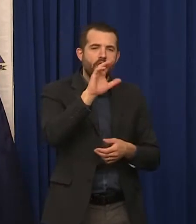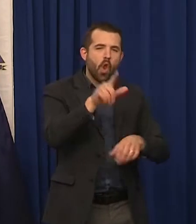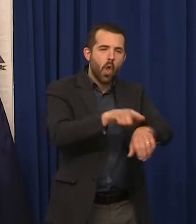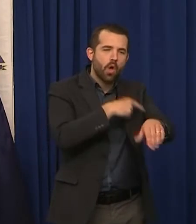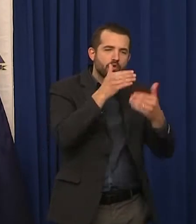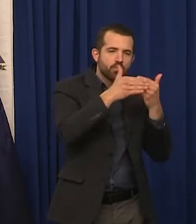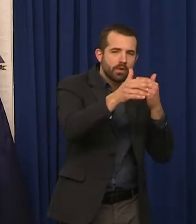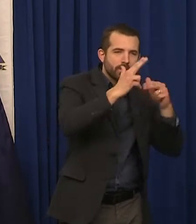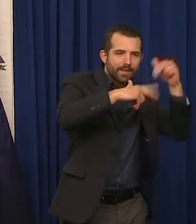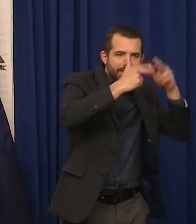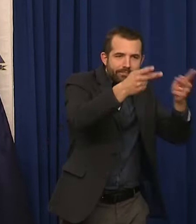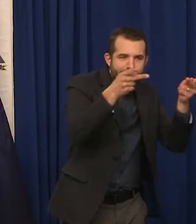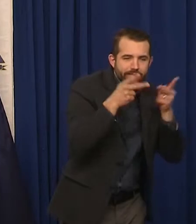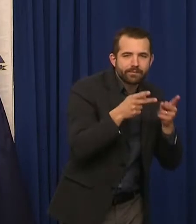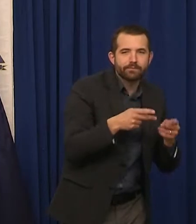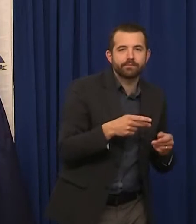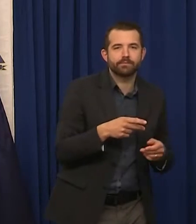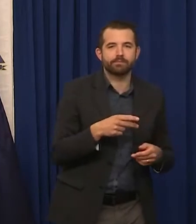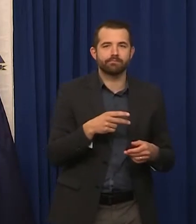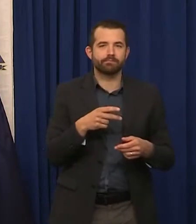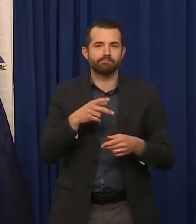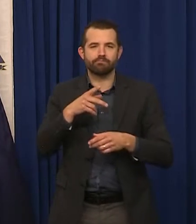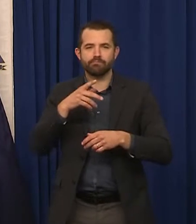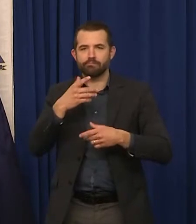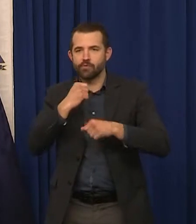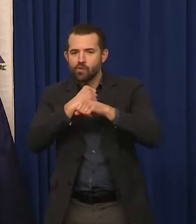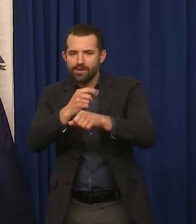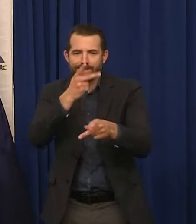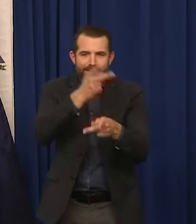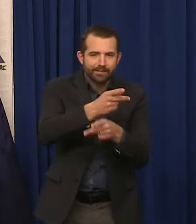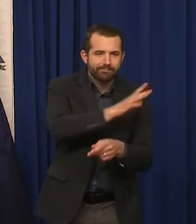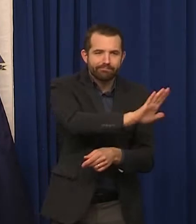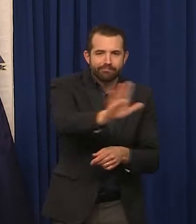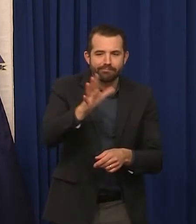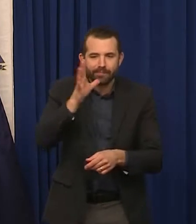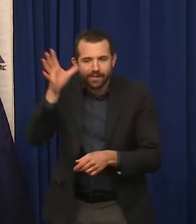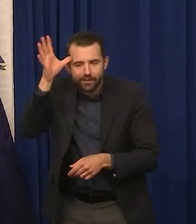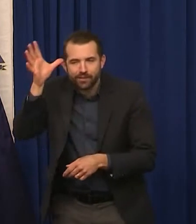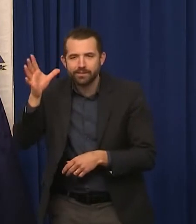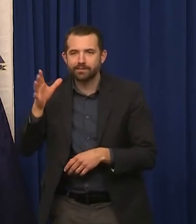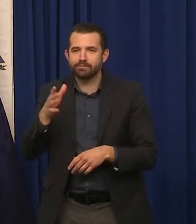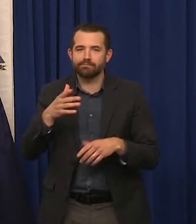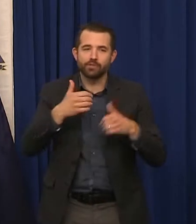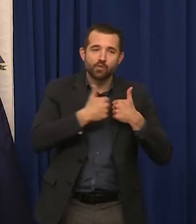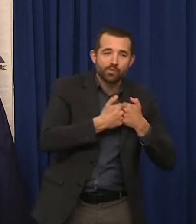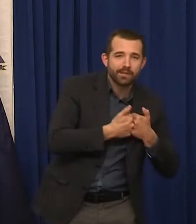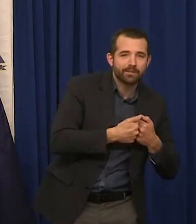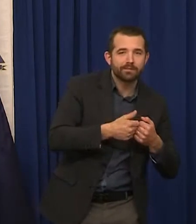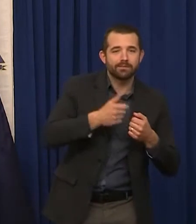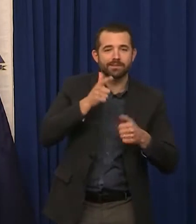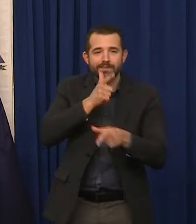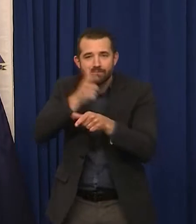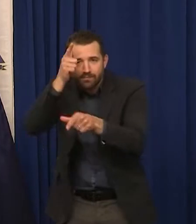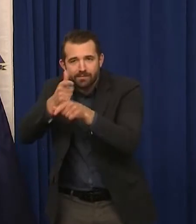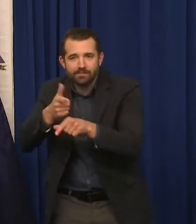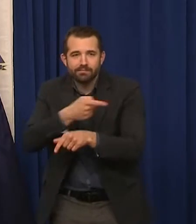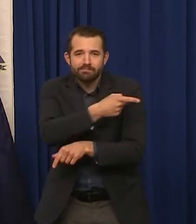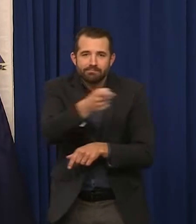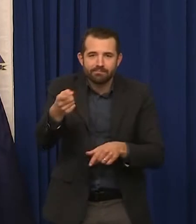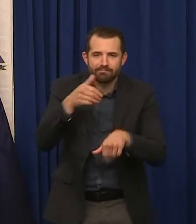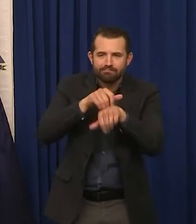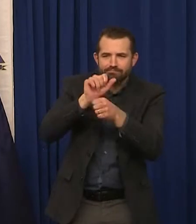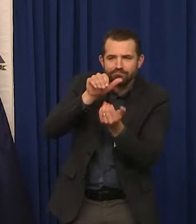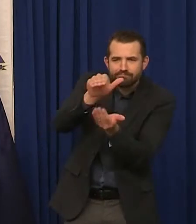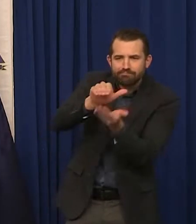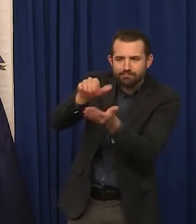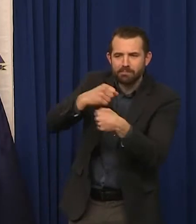parents, spouses, and siblings live. And again, I'd like to thank our colleagues at the Department of Transportation and the National Guard, as